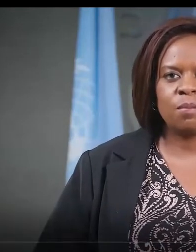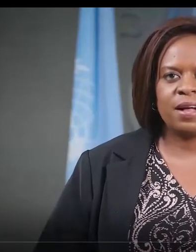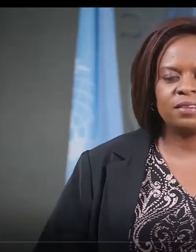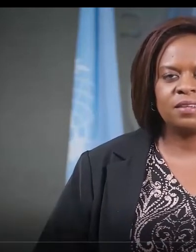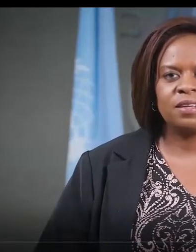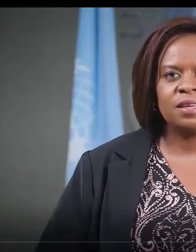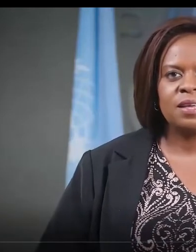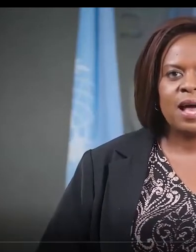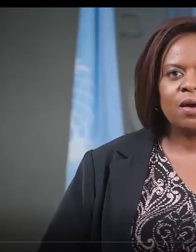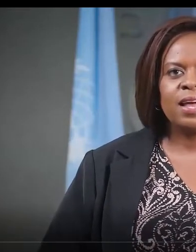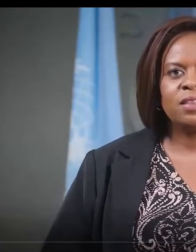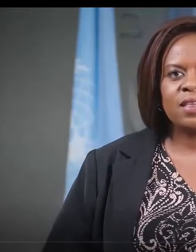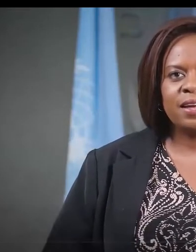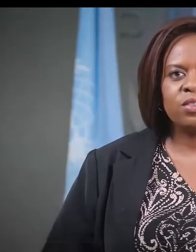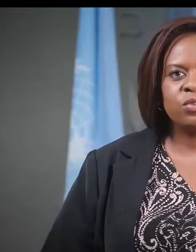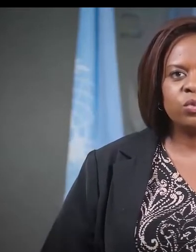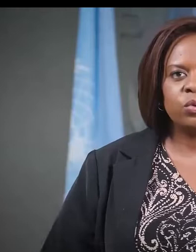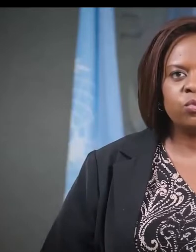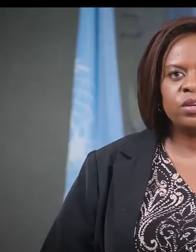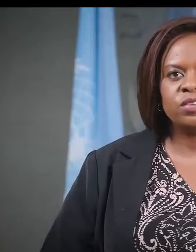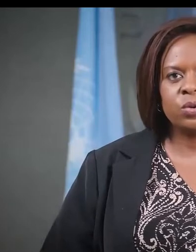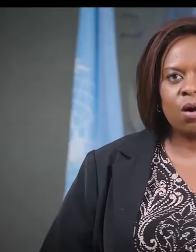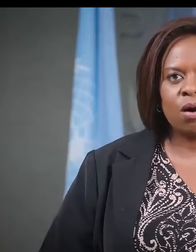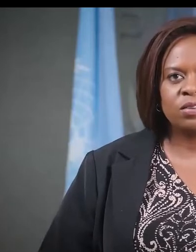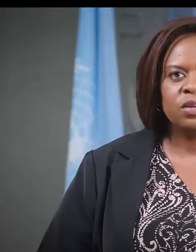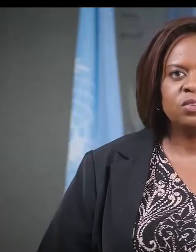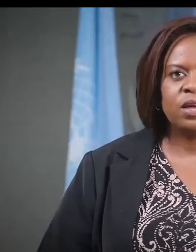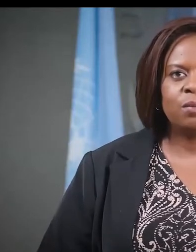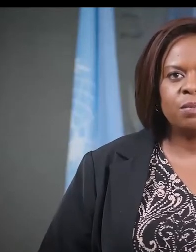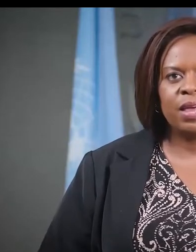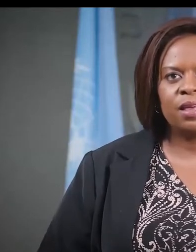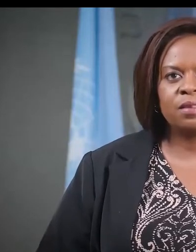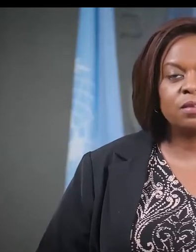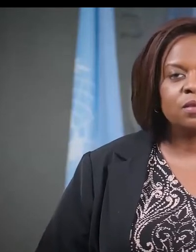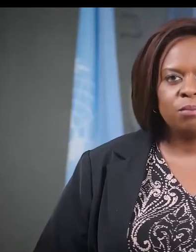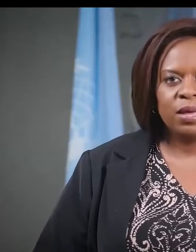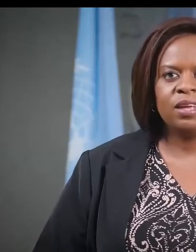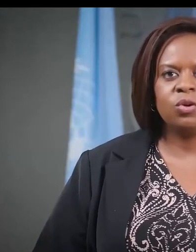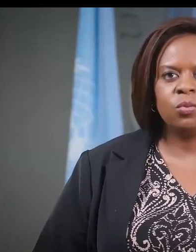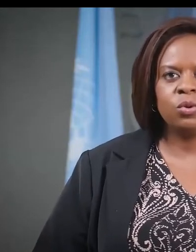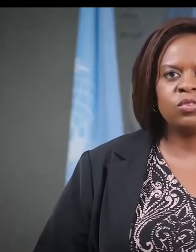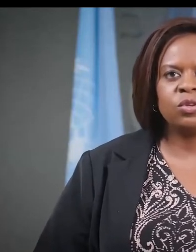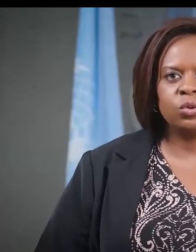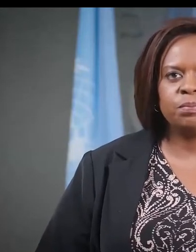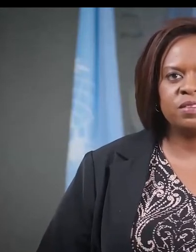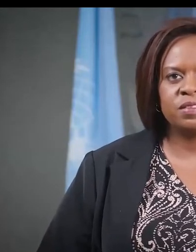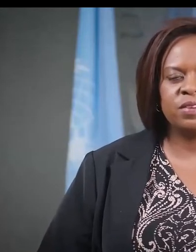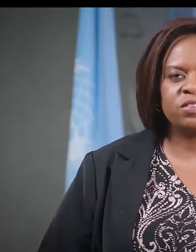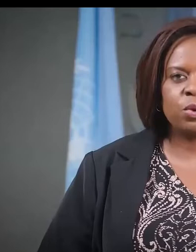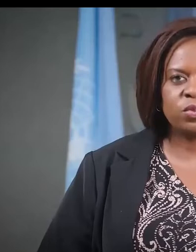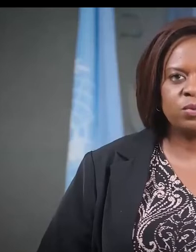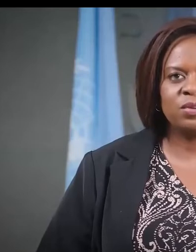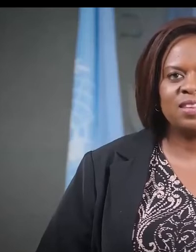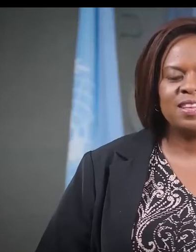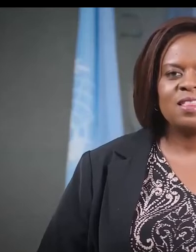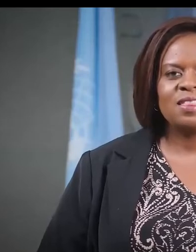Global Compact. I would like to thank those of you who have worked so hard to help make this Making Global Goals Local Business